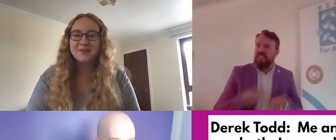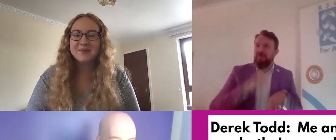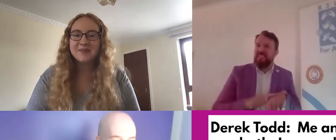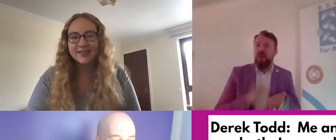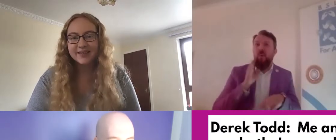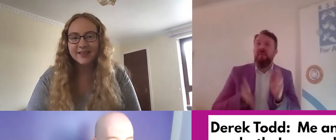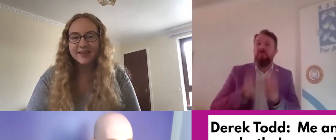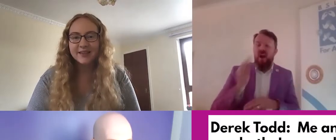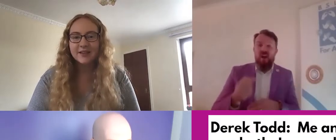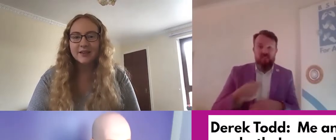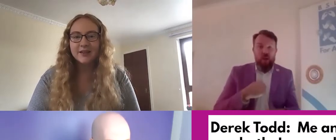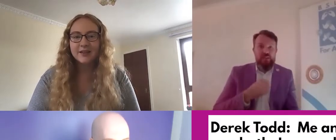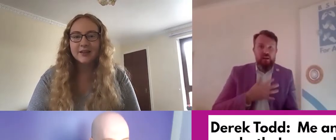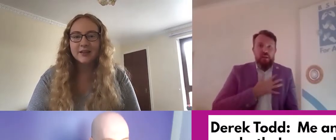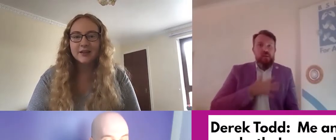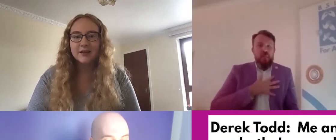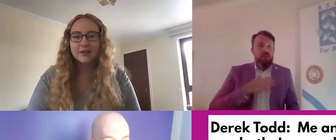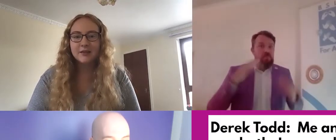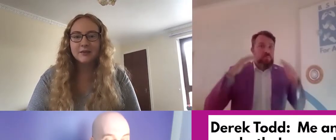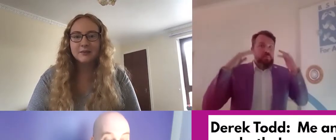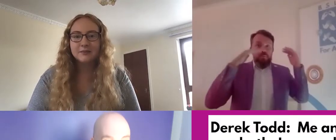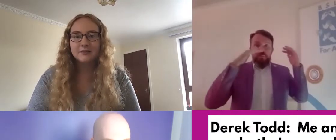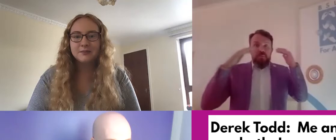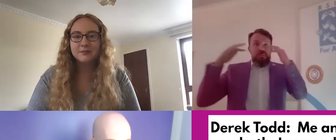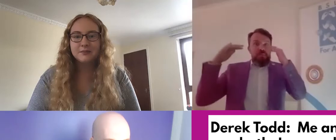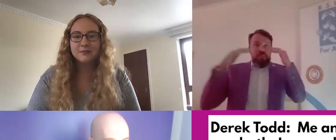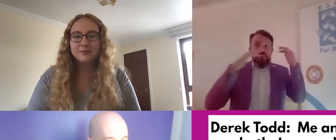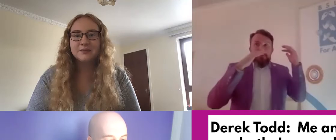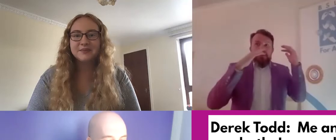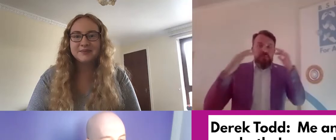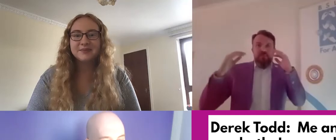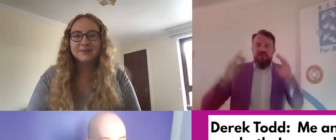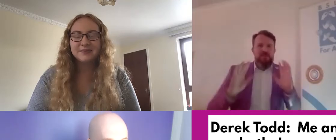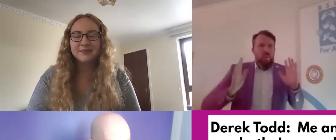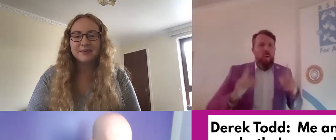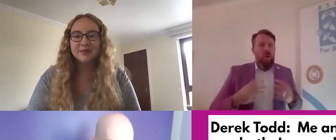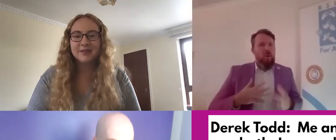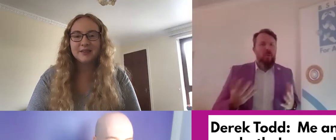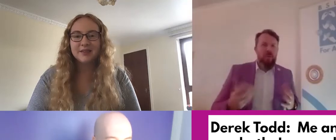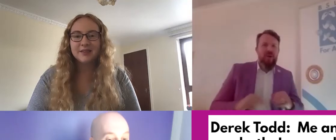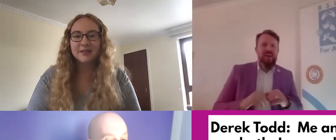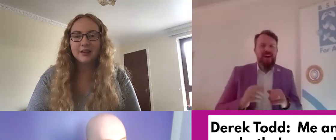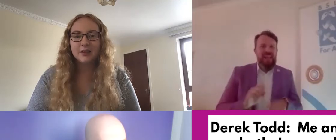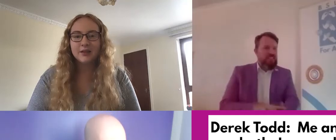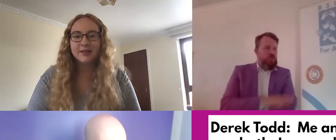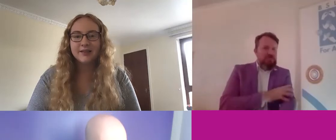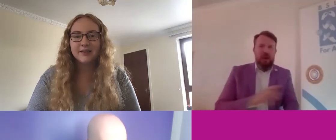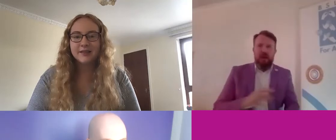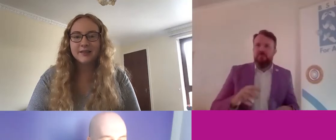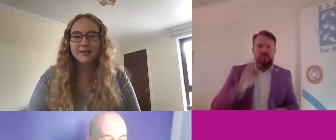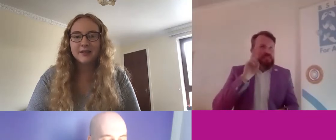Yeah, me and you both. I remember it being passed. I was very emotional, my eyes were watering